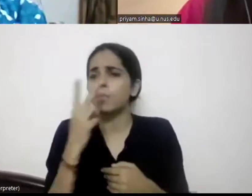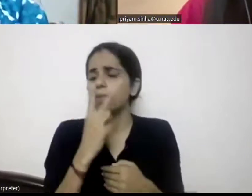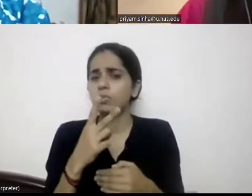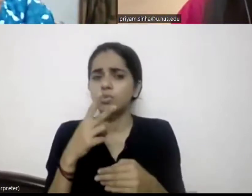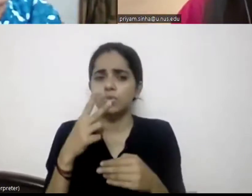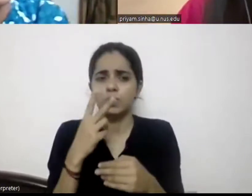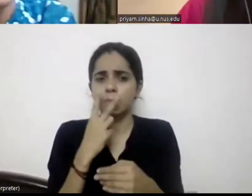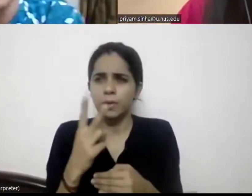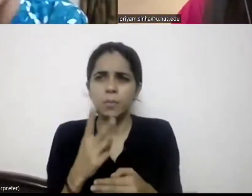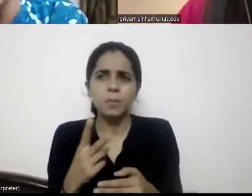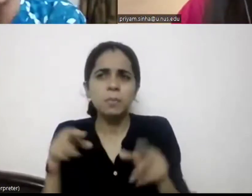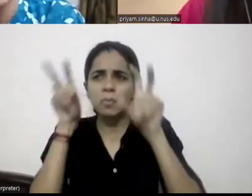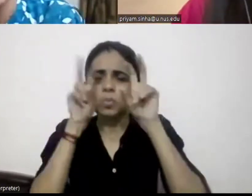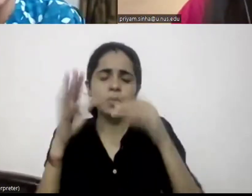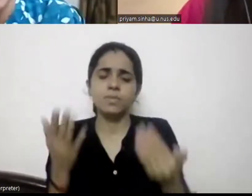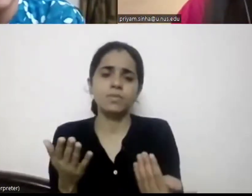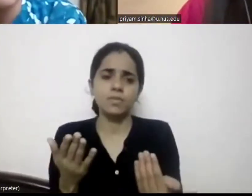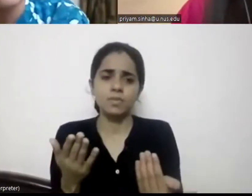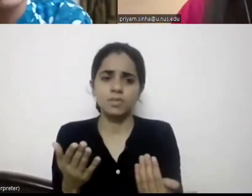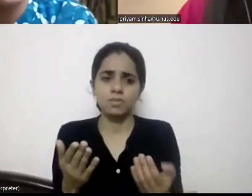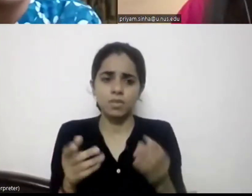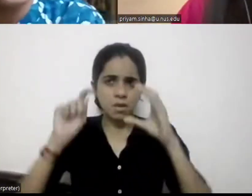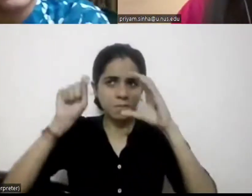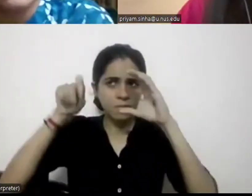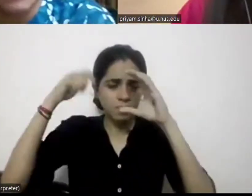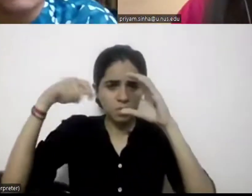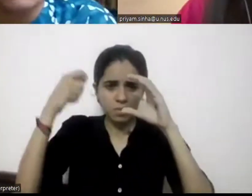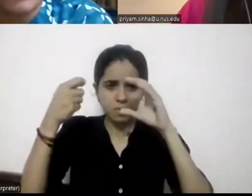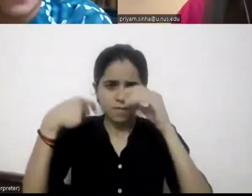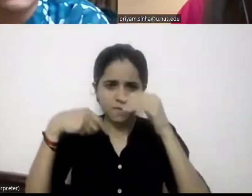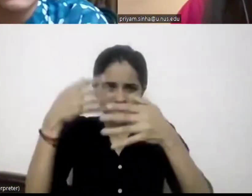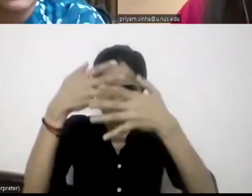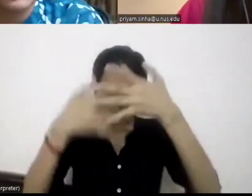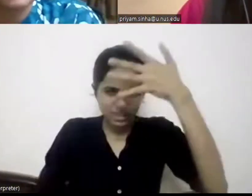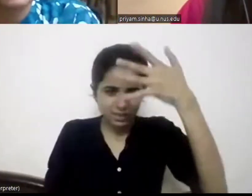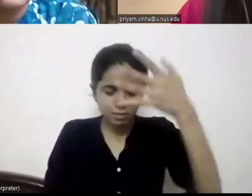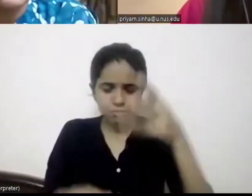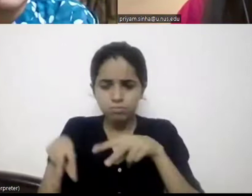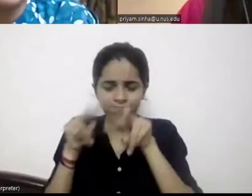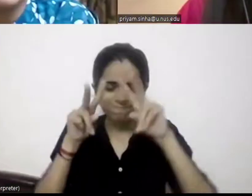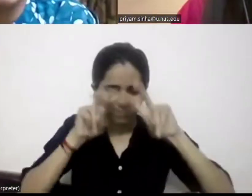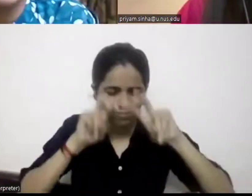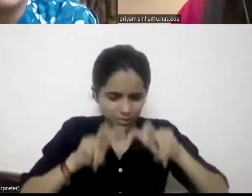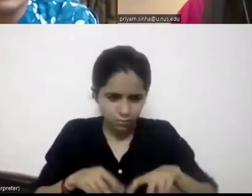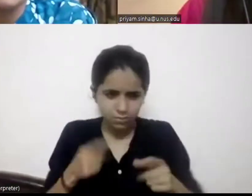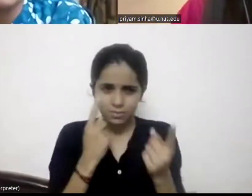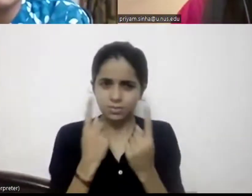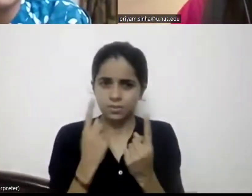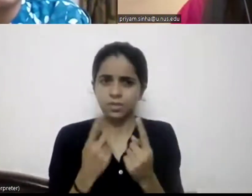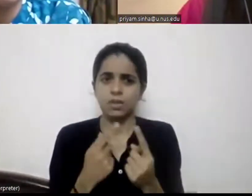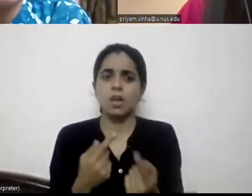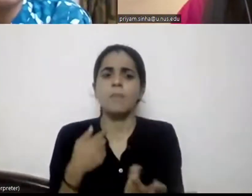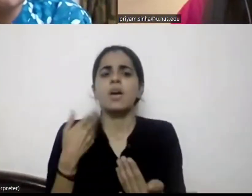I could not observe it in the films that I have listed down for my research. And even